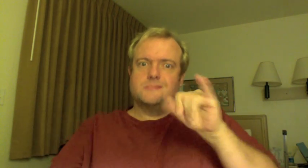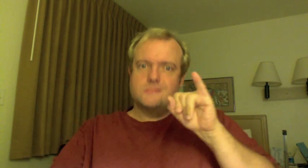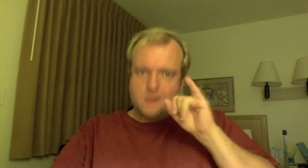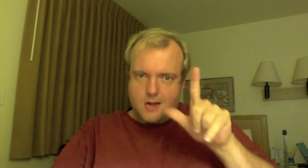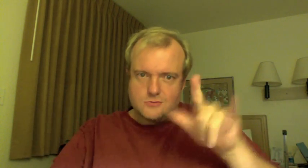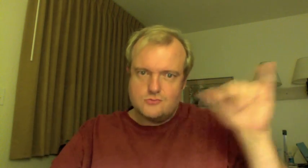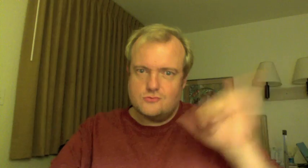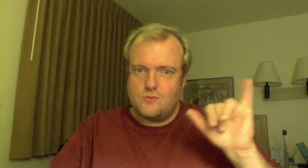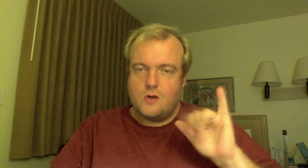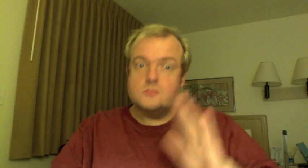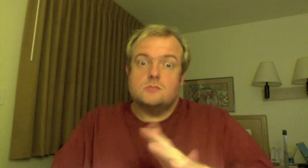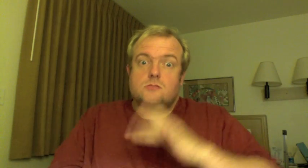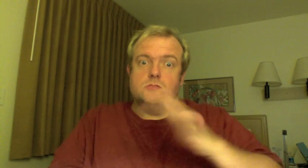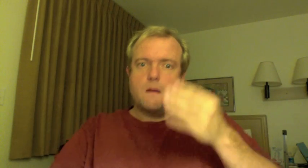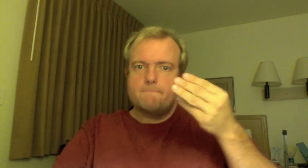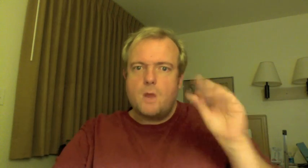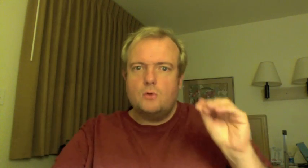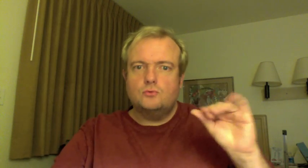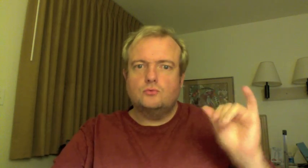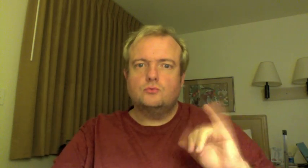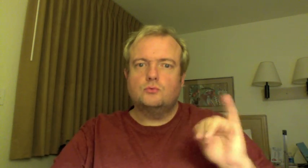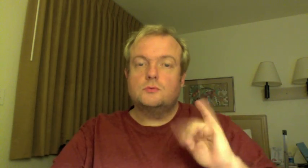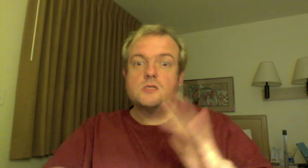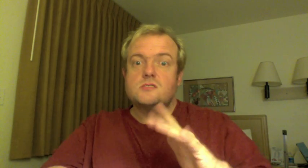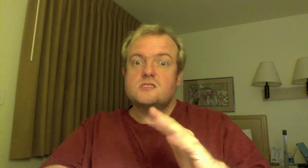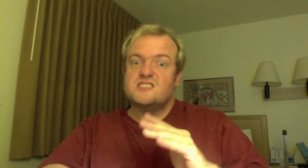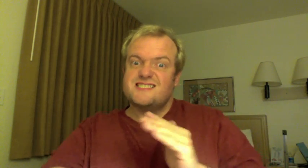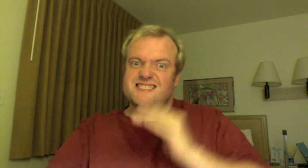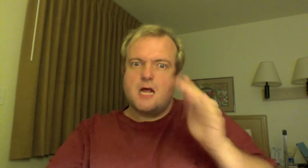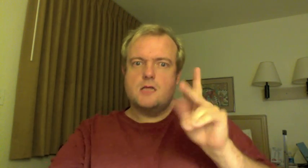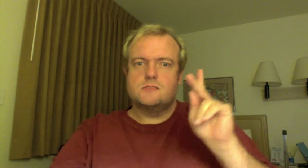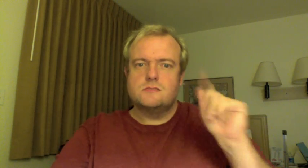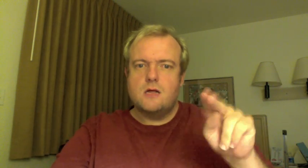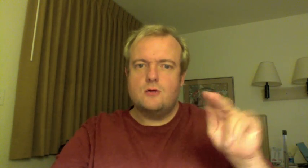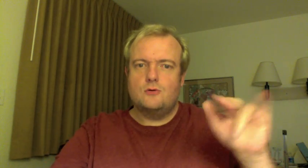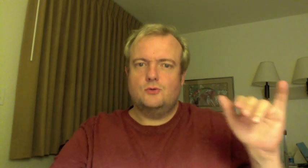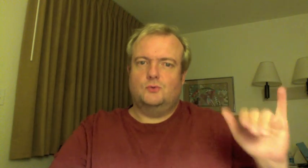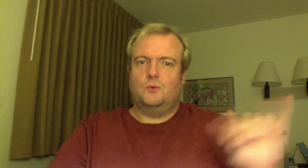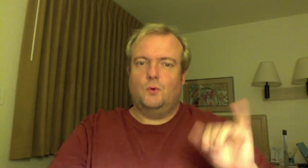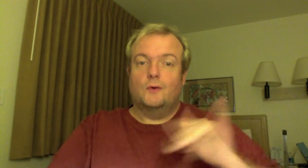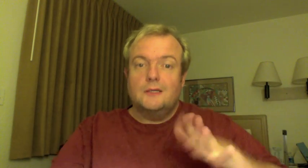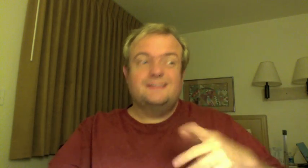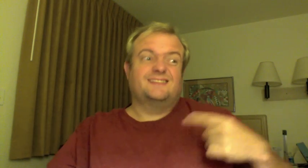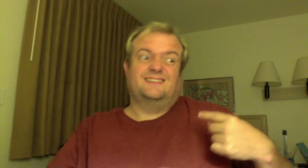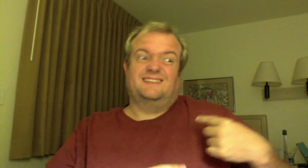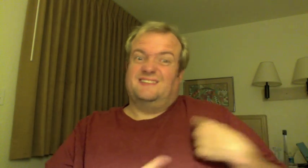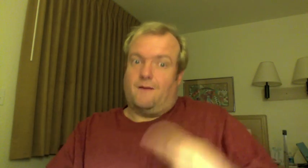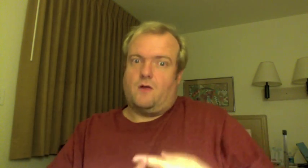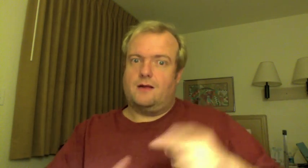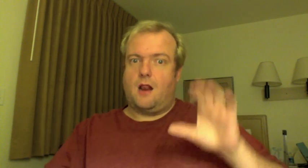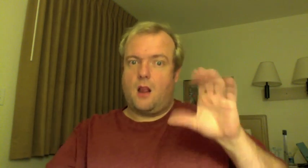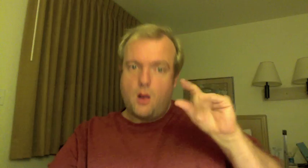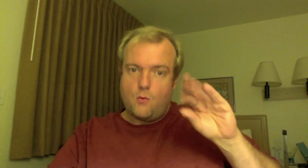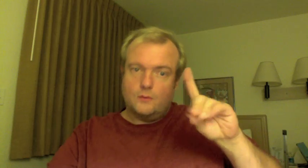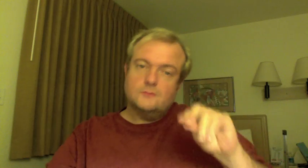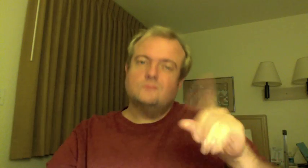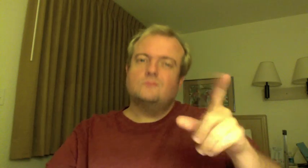We feel, oh, we can start the second part. So we can see the well.